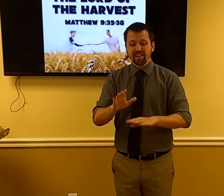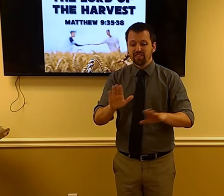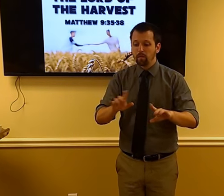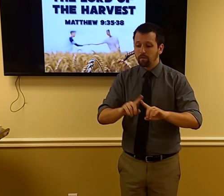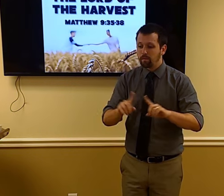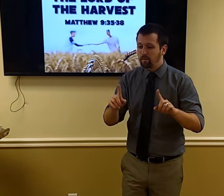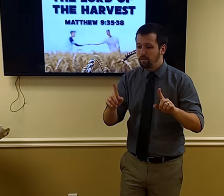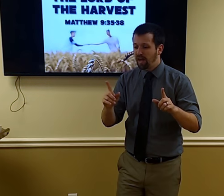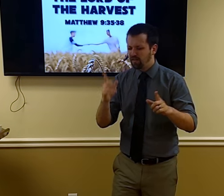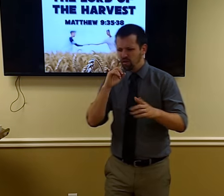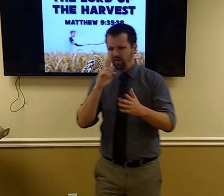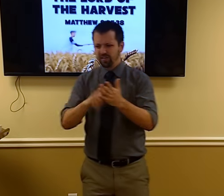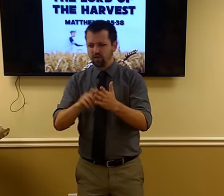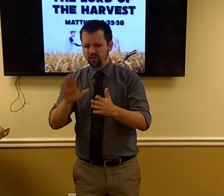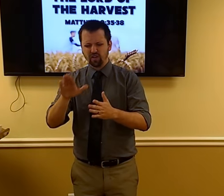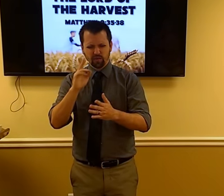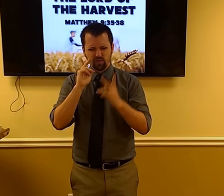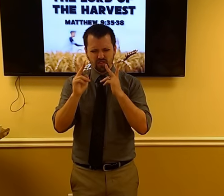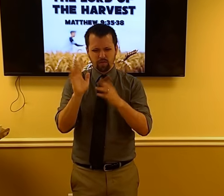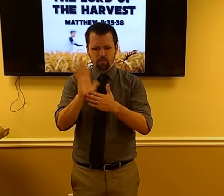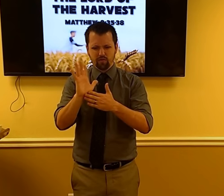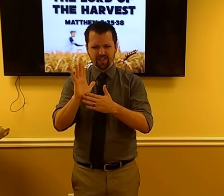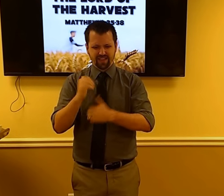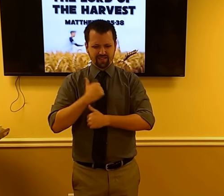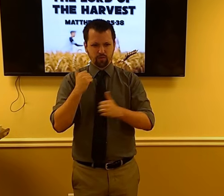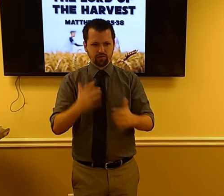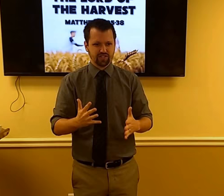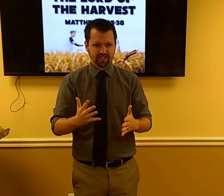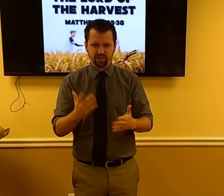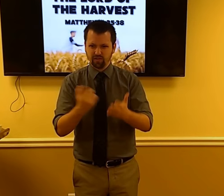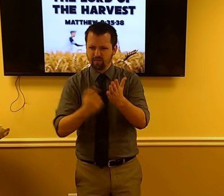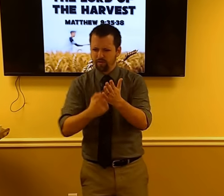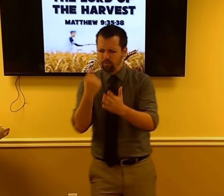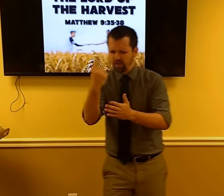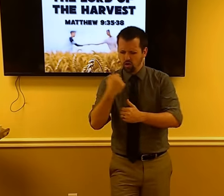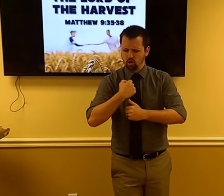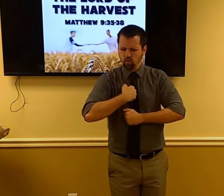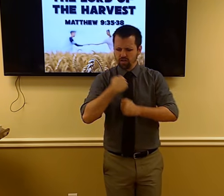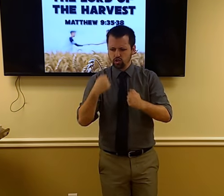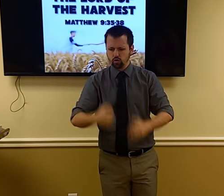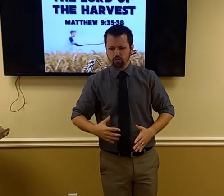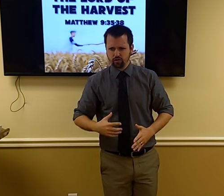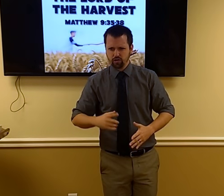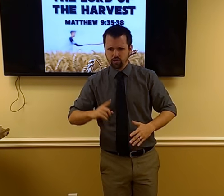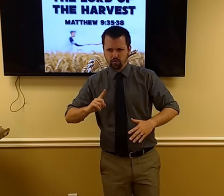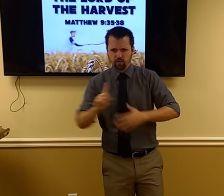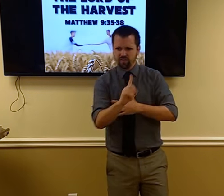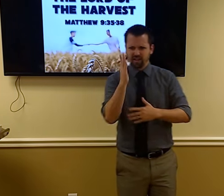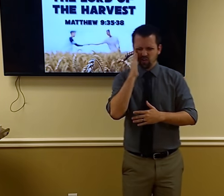so, but you notice, though, like when you see a movie that has soldiers in it, sometimes it'll be like one soldier who runs out,